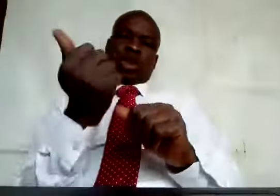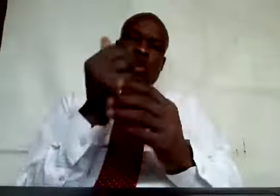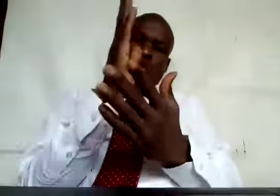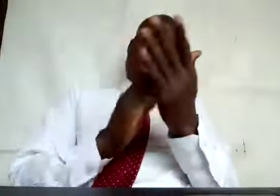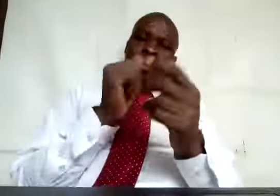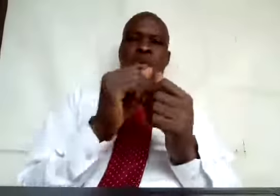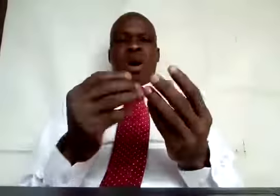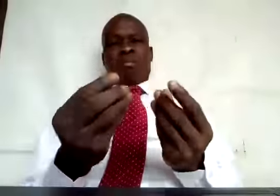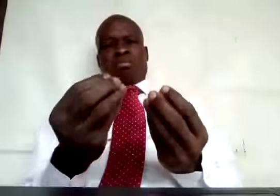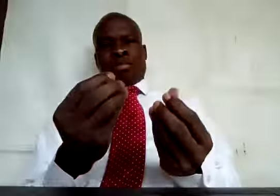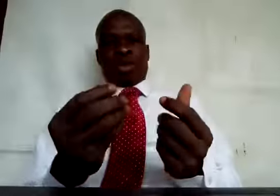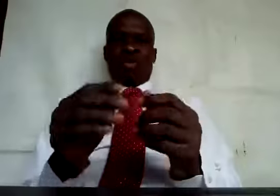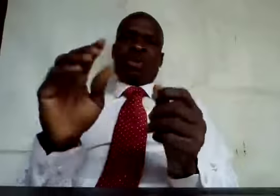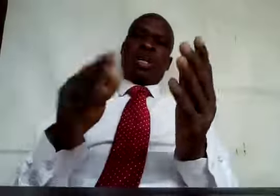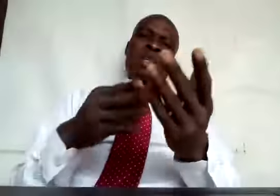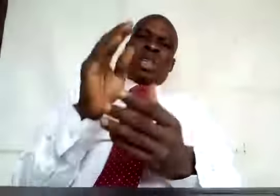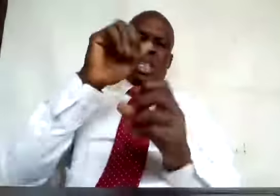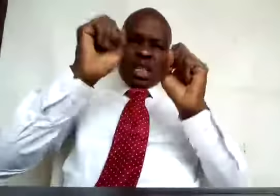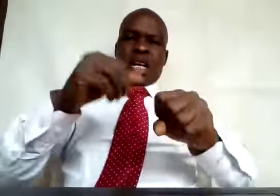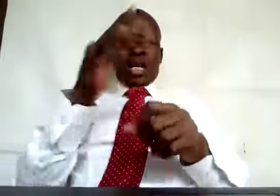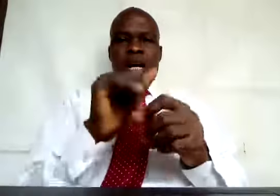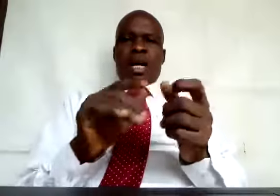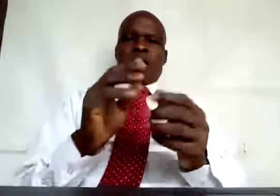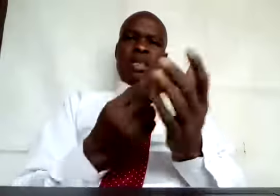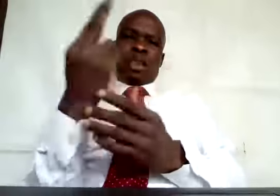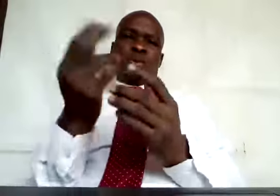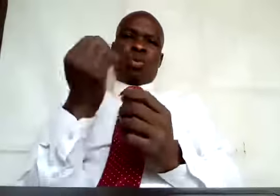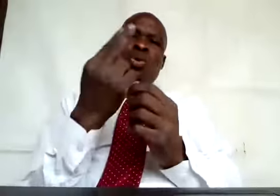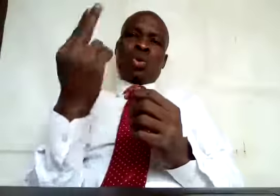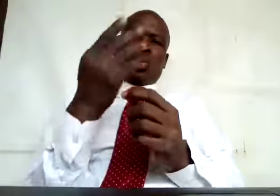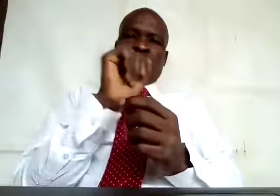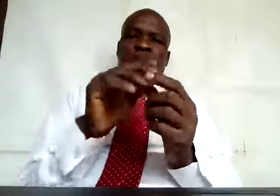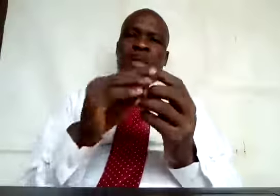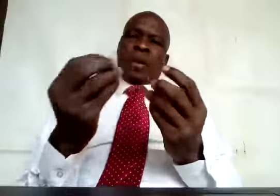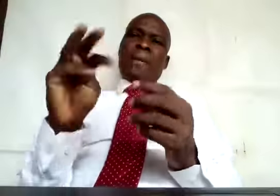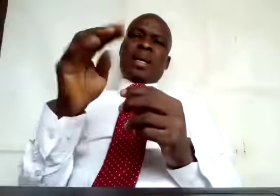metals can be fused with each other to yield metallic substances